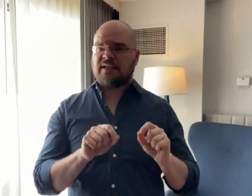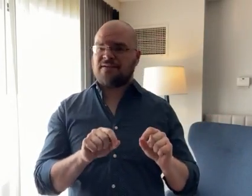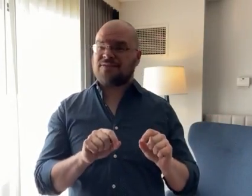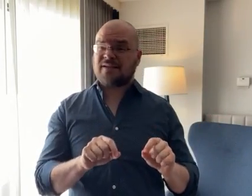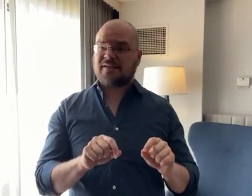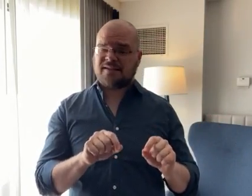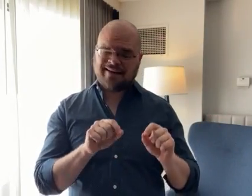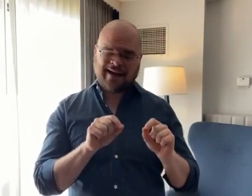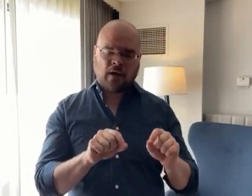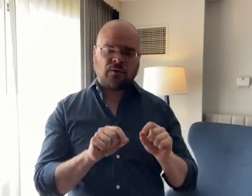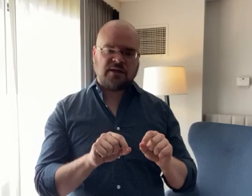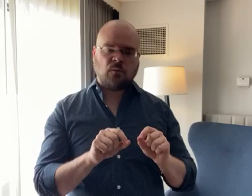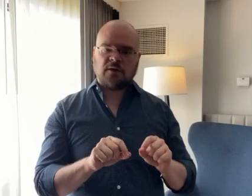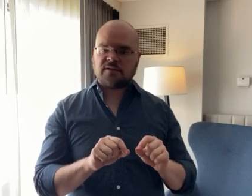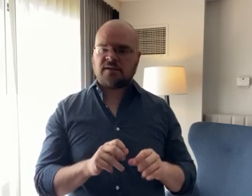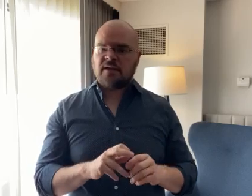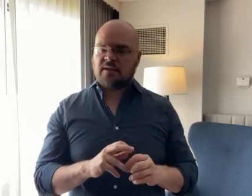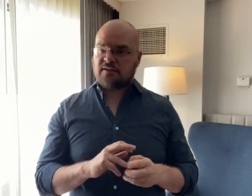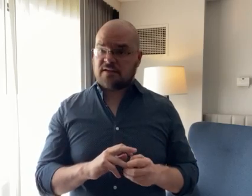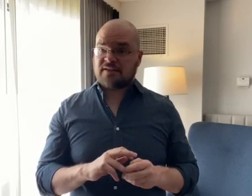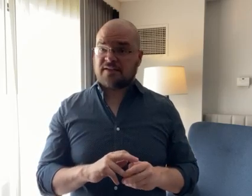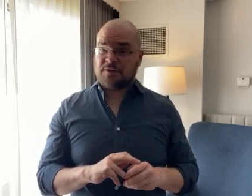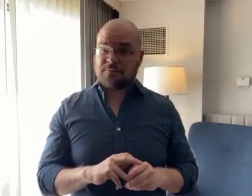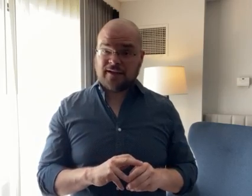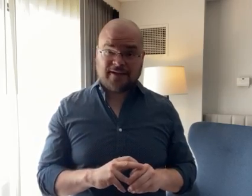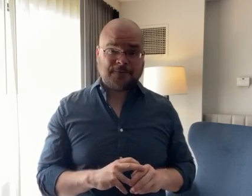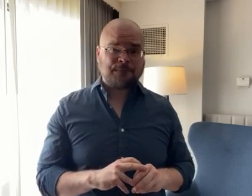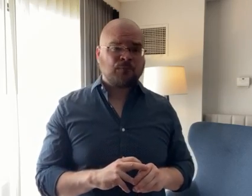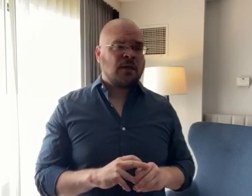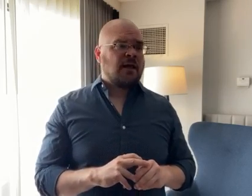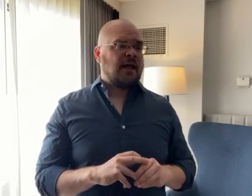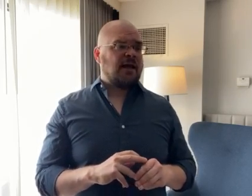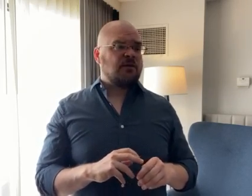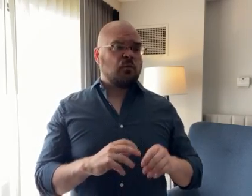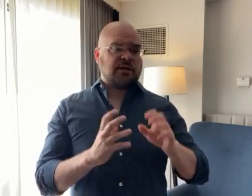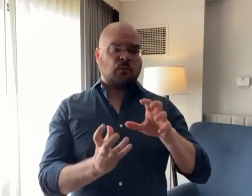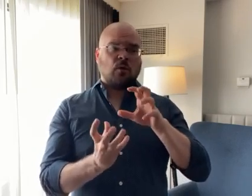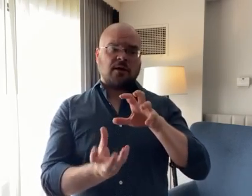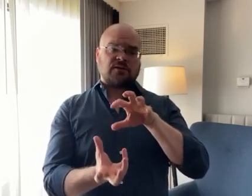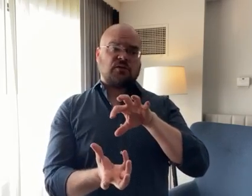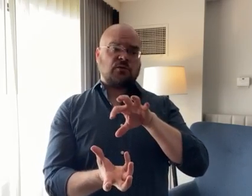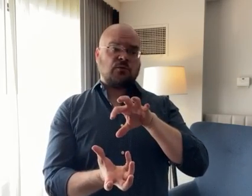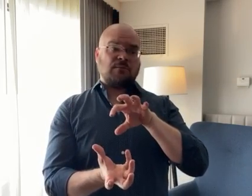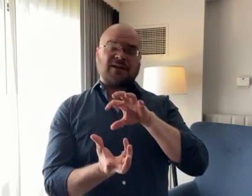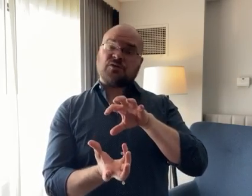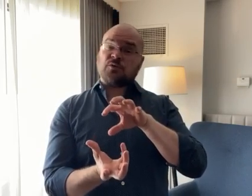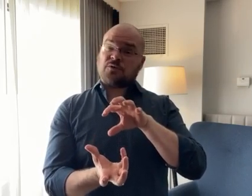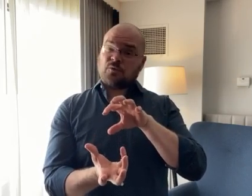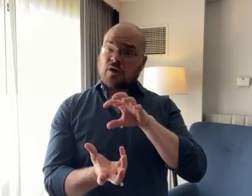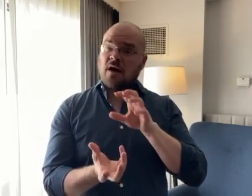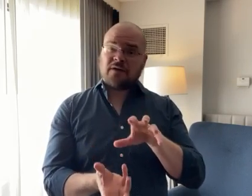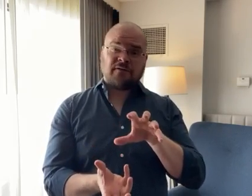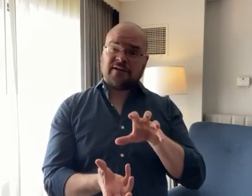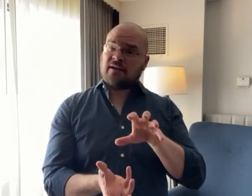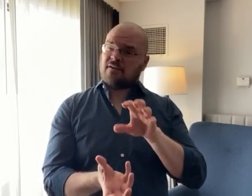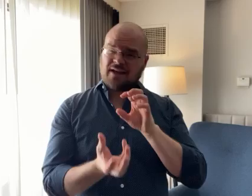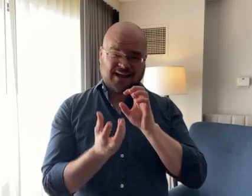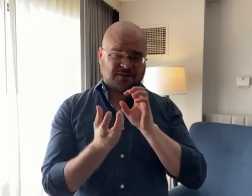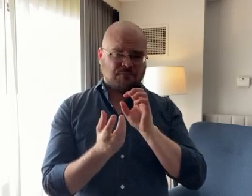gives us in how he wants these things to be played, and we want to make sure that we're honoring as